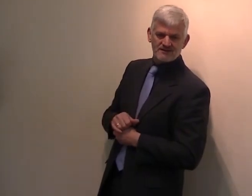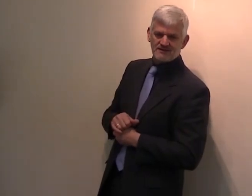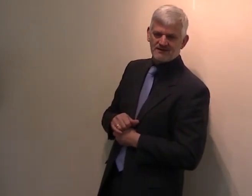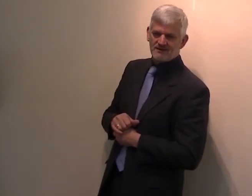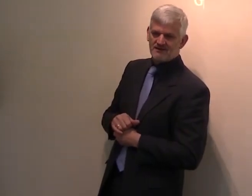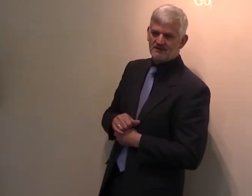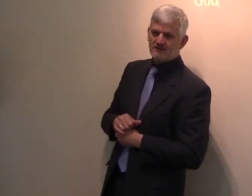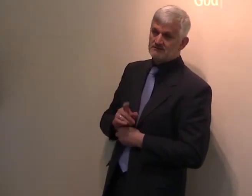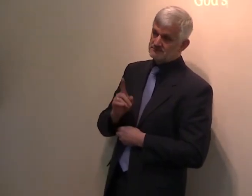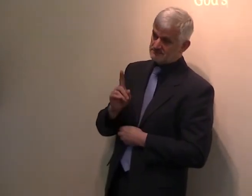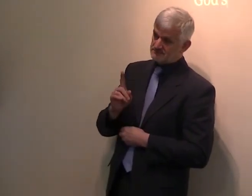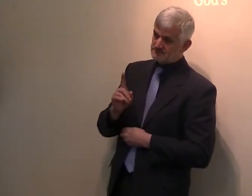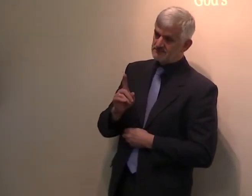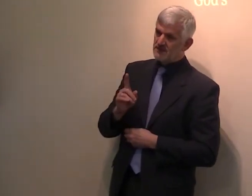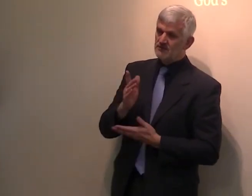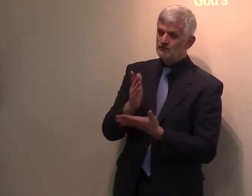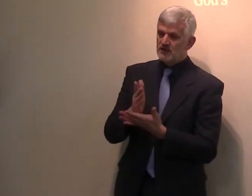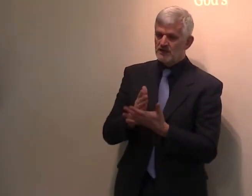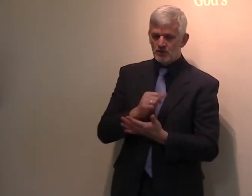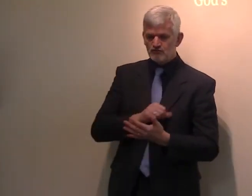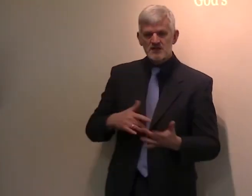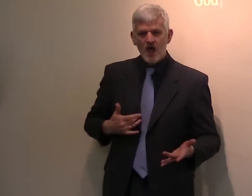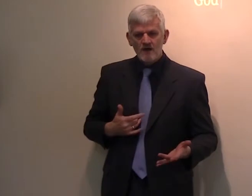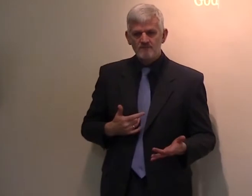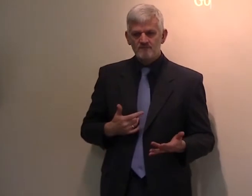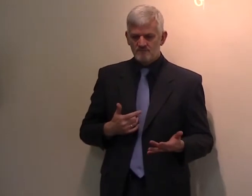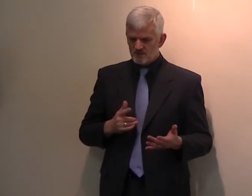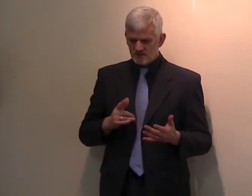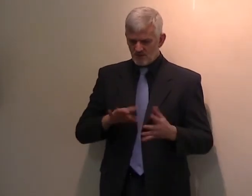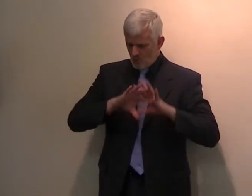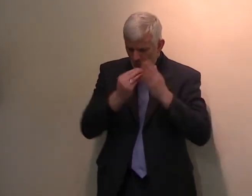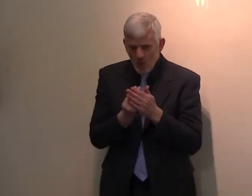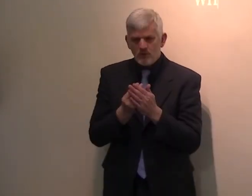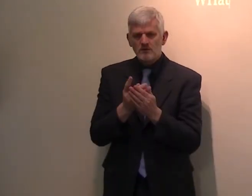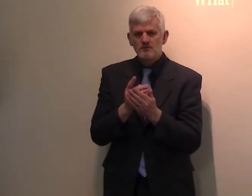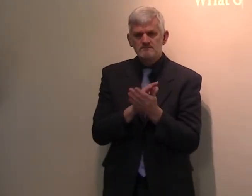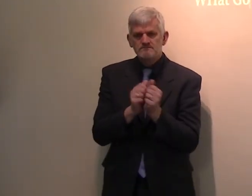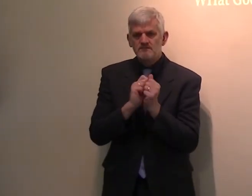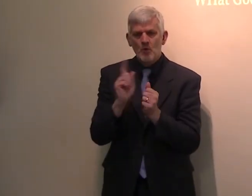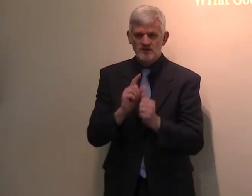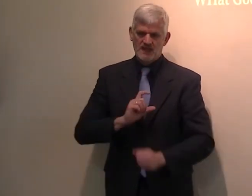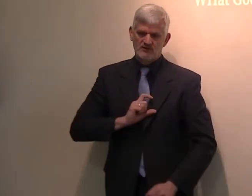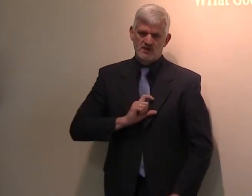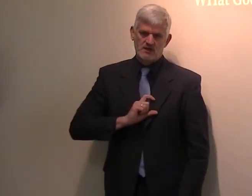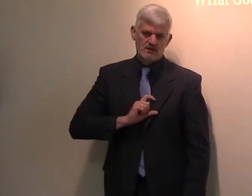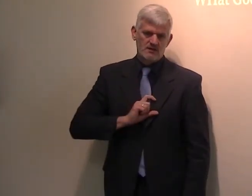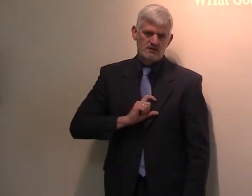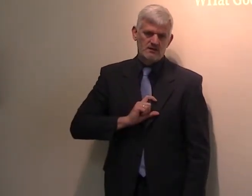and sisters, is about character. Oh yes, we will do our best, we will live the Christian life, we have good reputation,